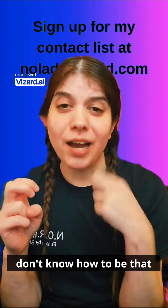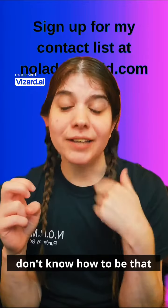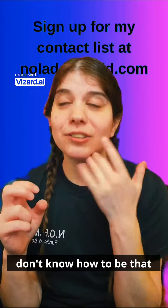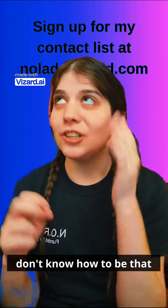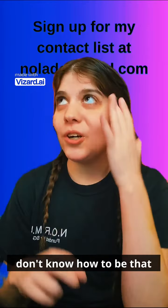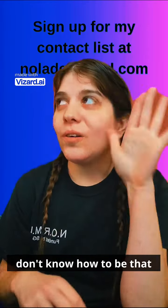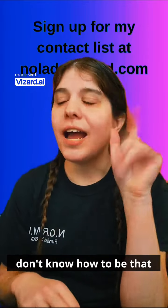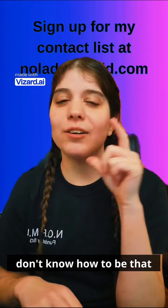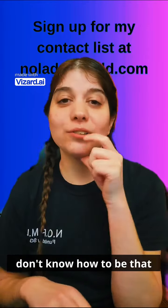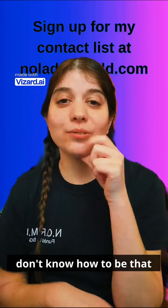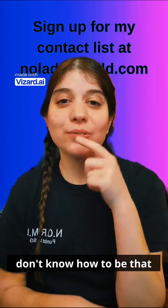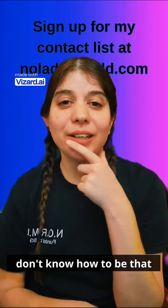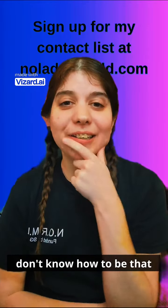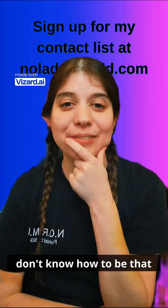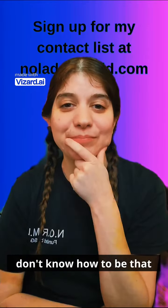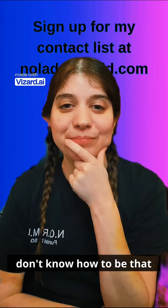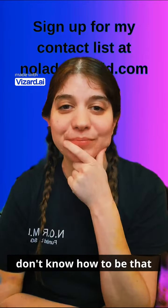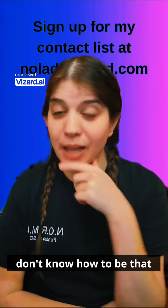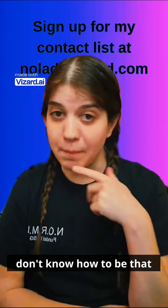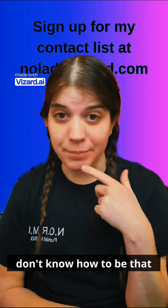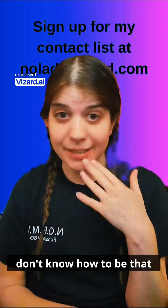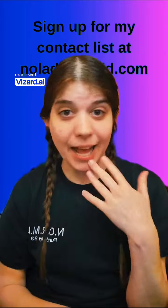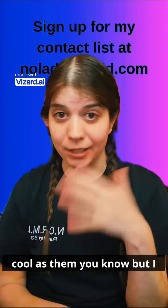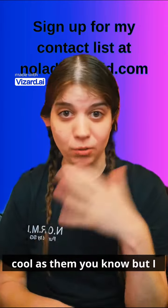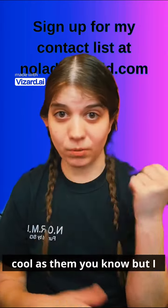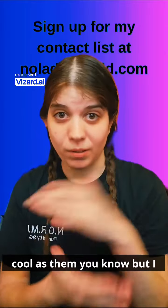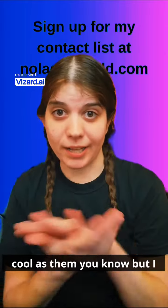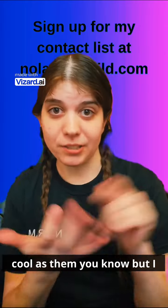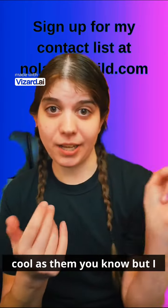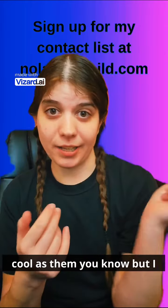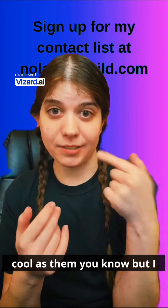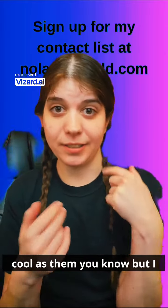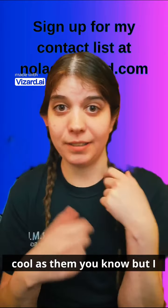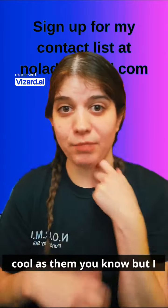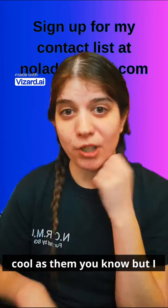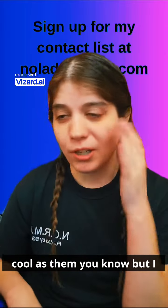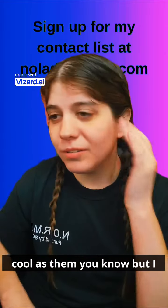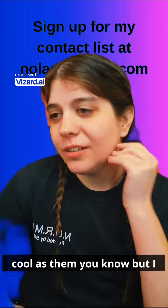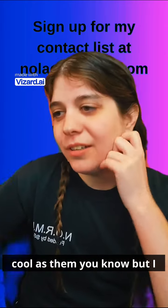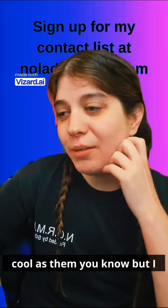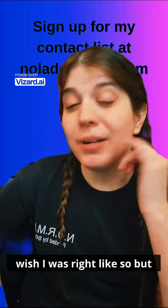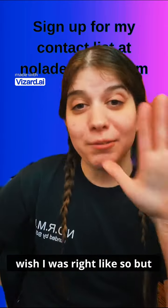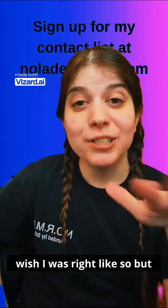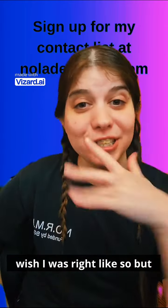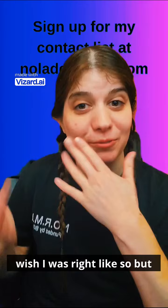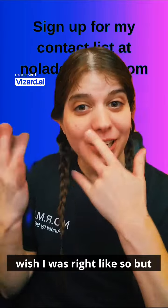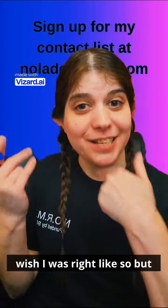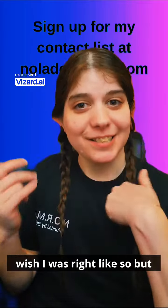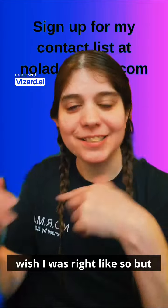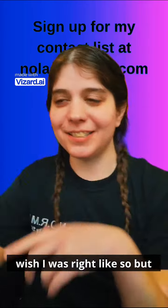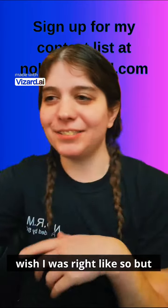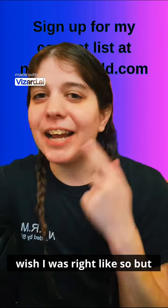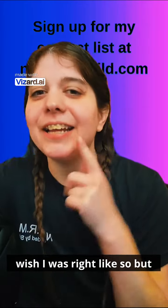don't know how to be that cool as them, but I wish I was, right?